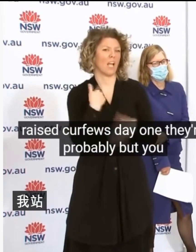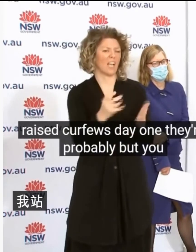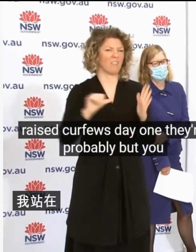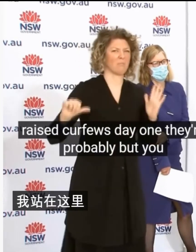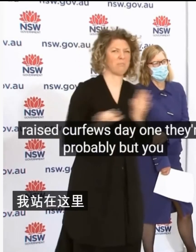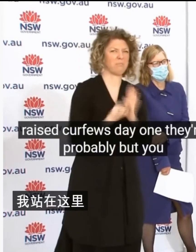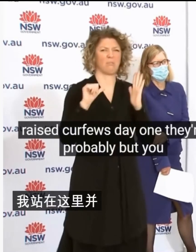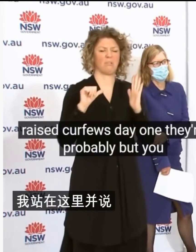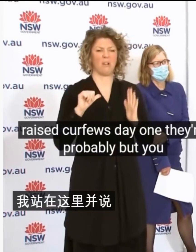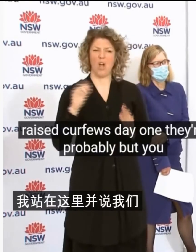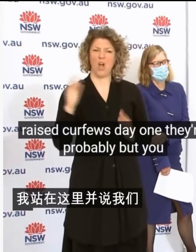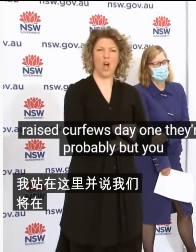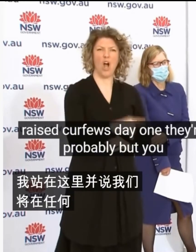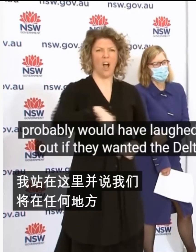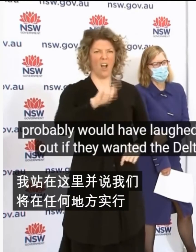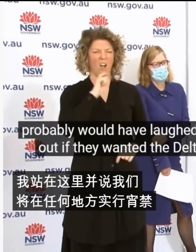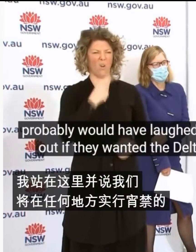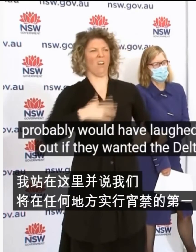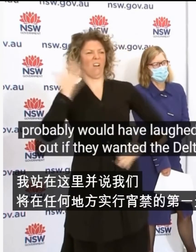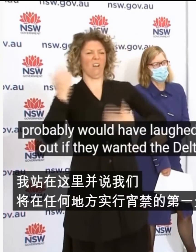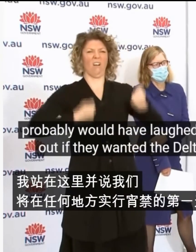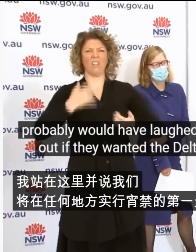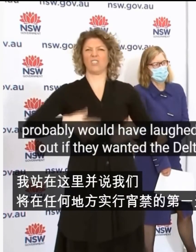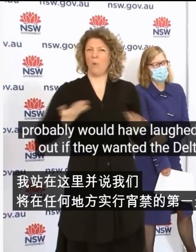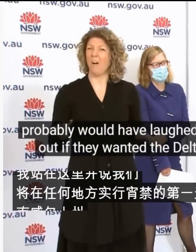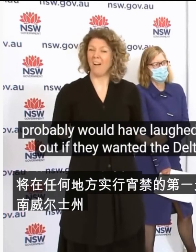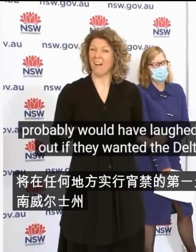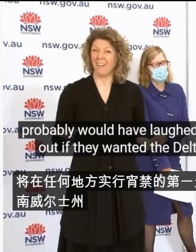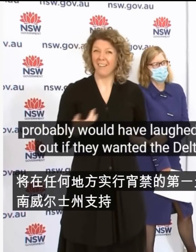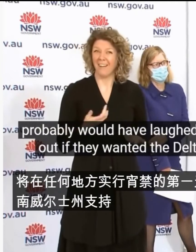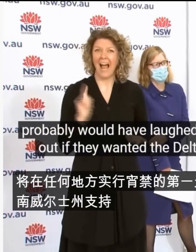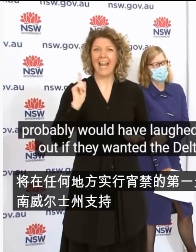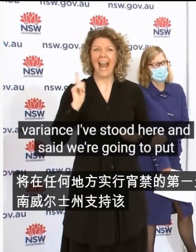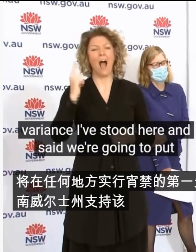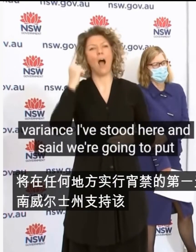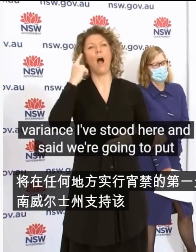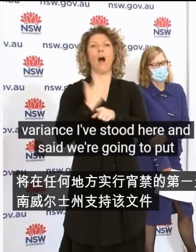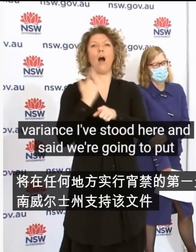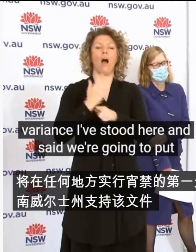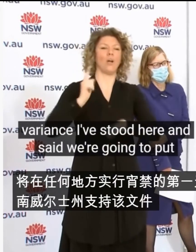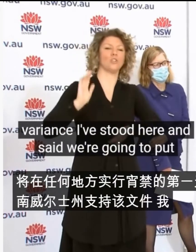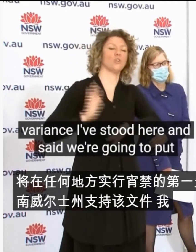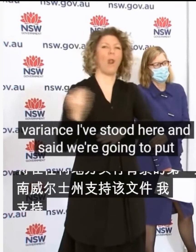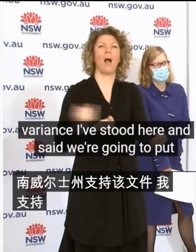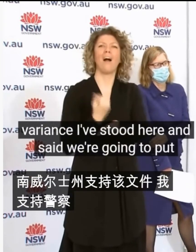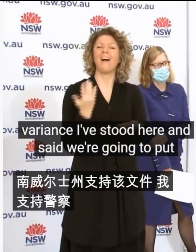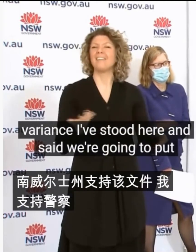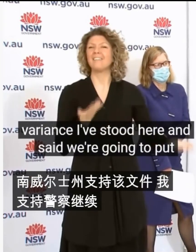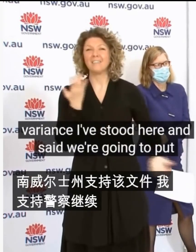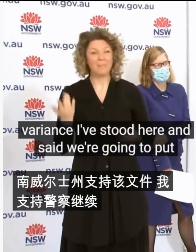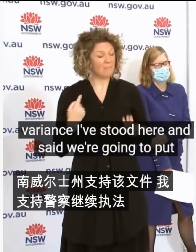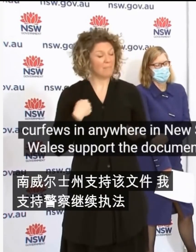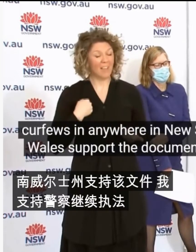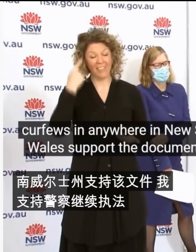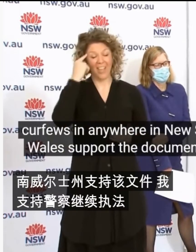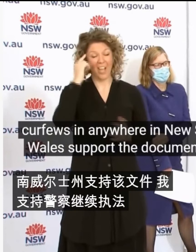Delta variants I stood here and said we're going to put curfews in anywhere in New South Wales. Support the document. I support the